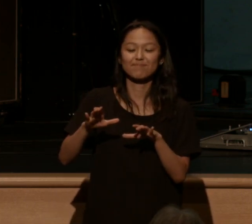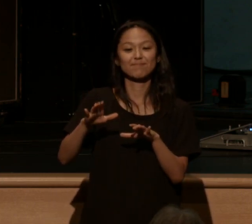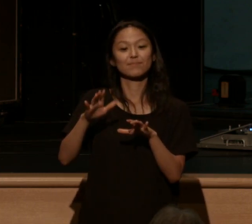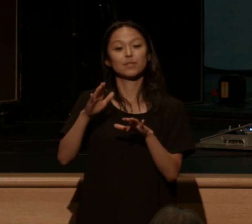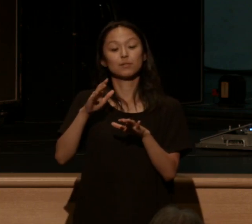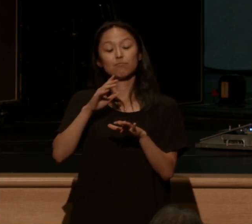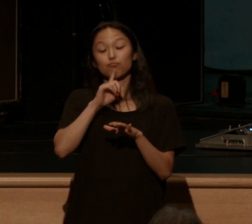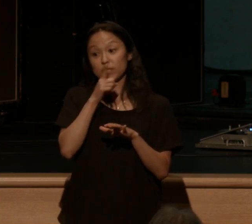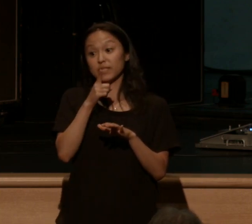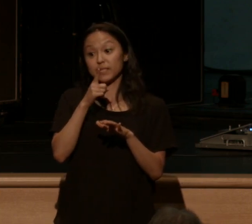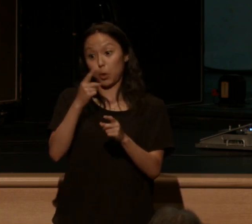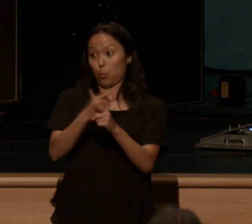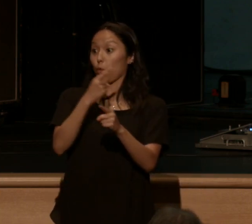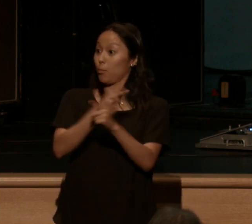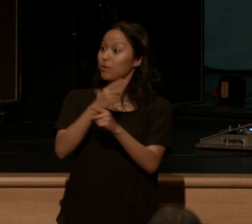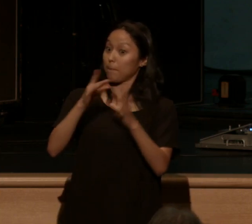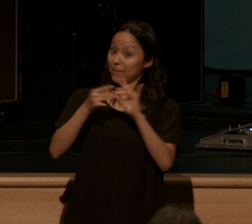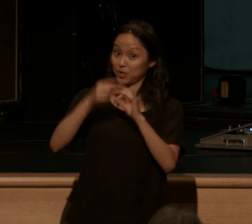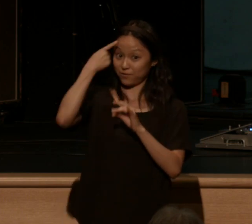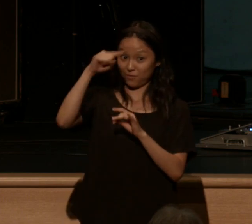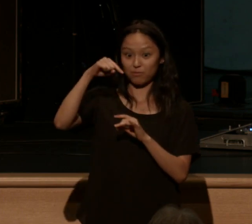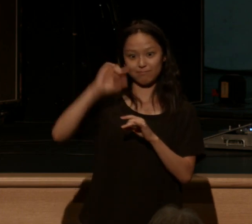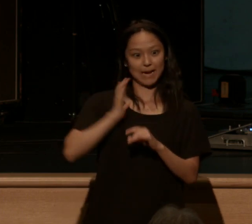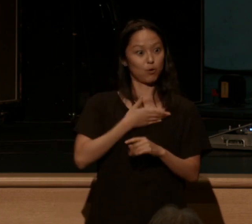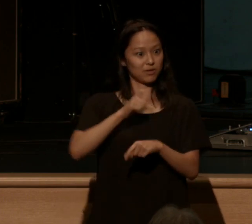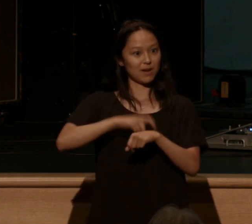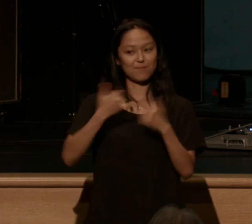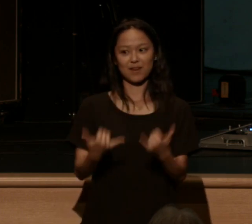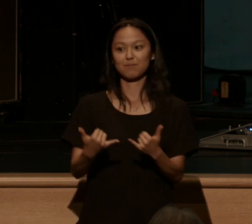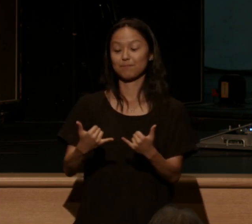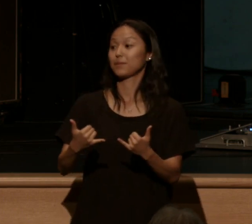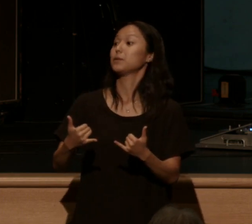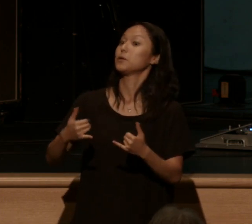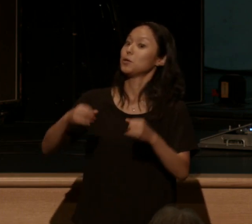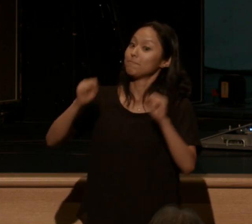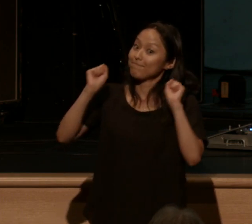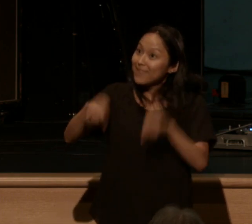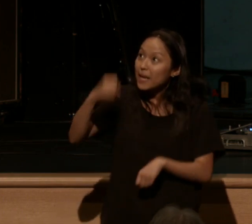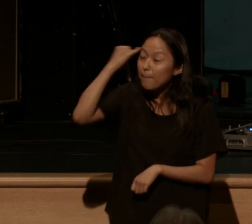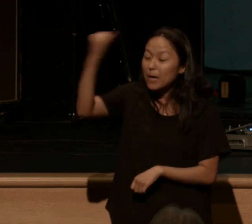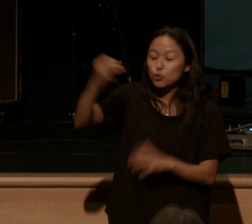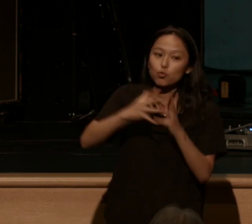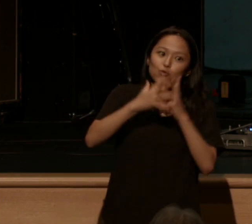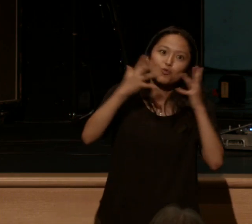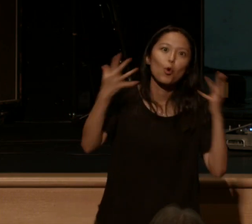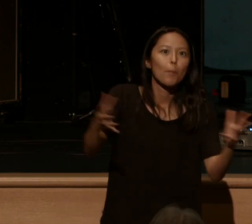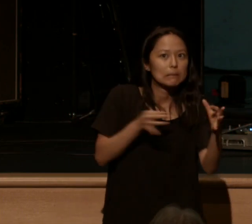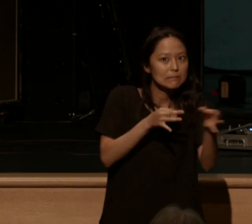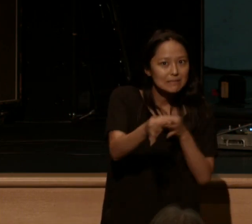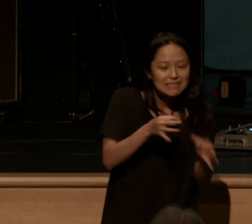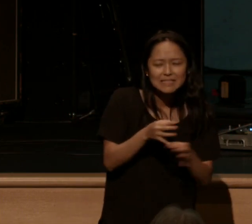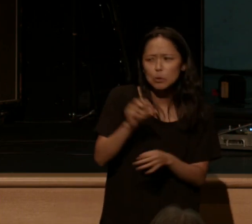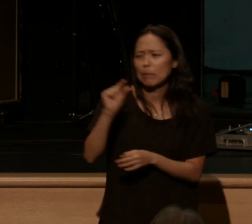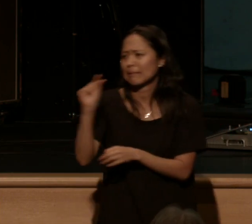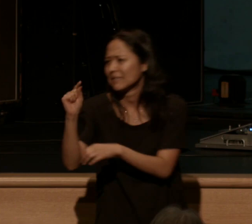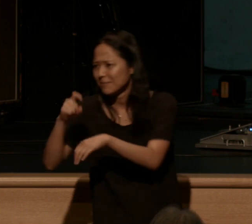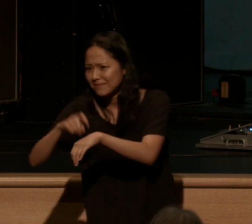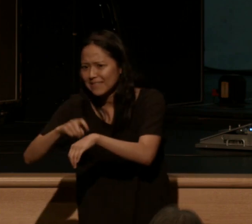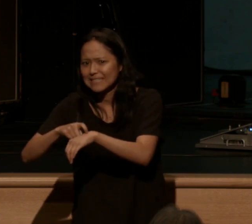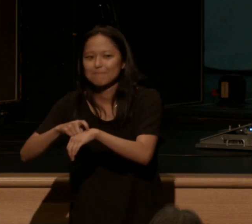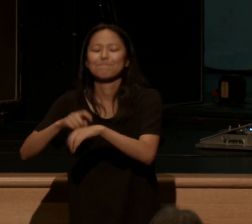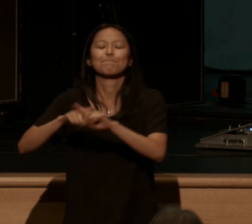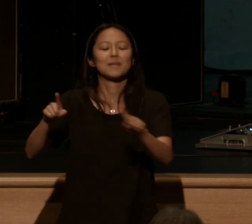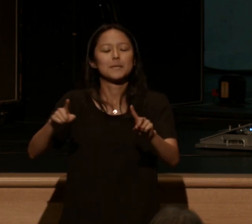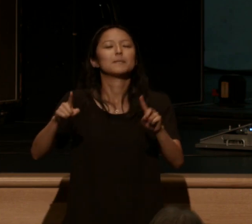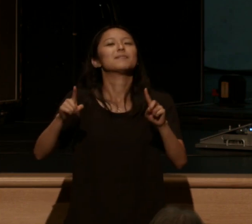message at a fitting time, and we're excited to do that. So as you can imagine, so much to say today and so little time,